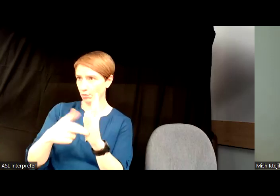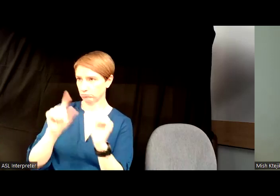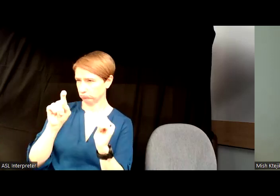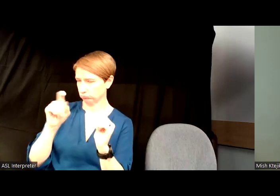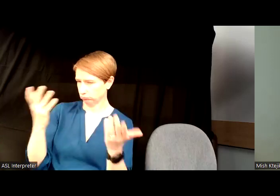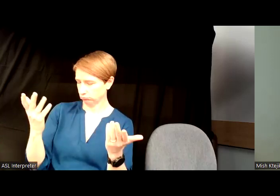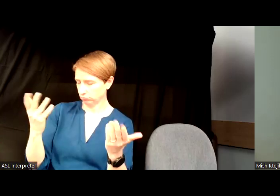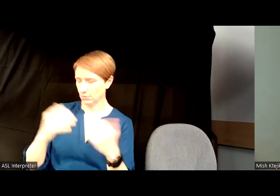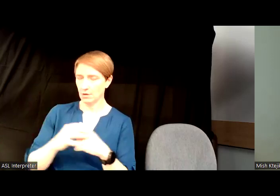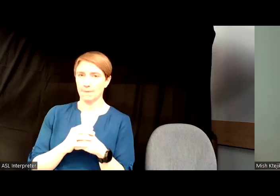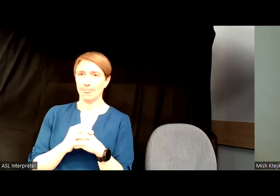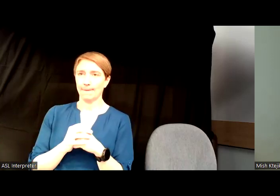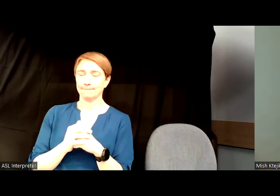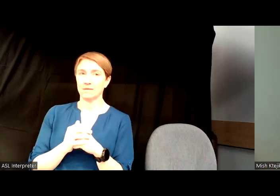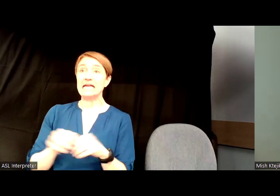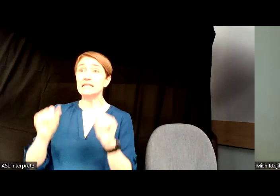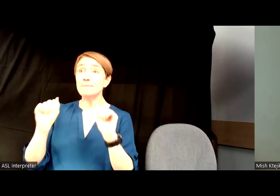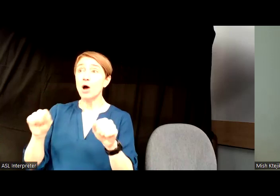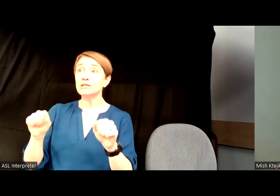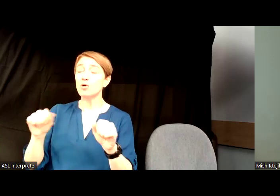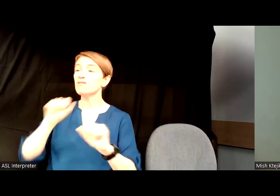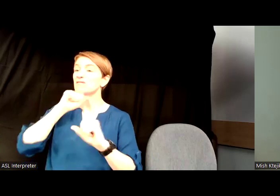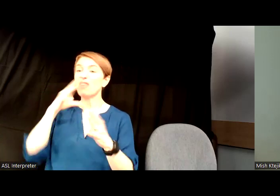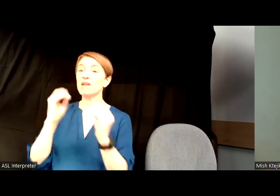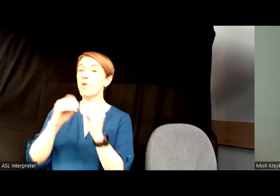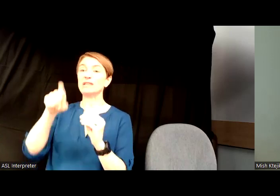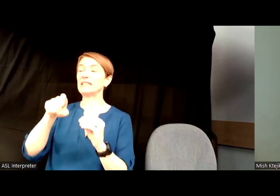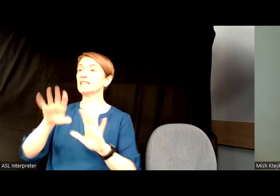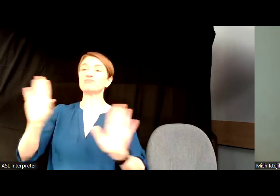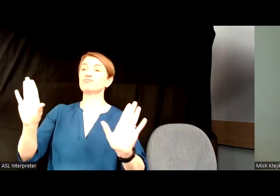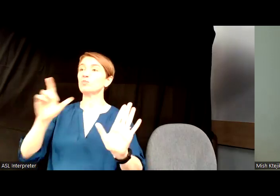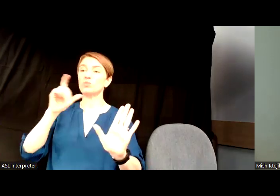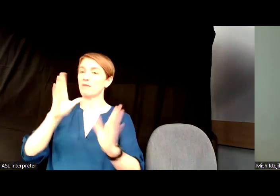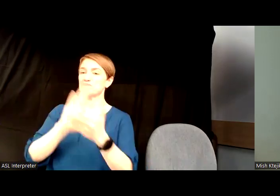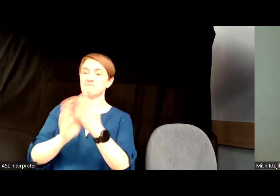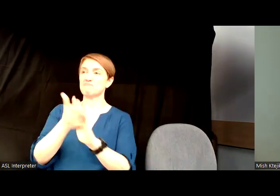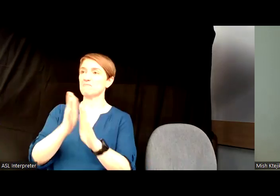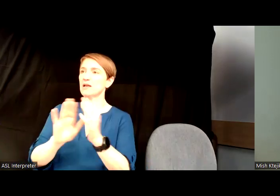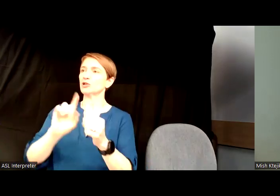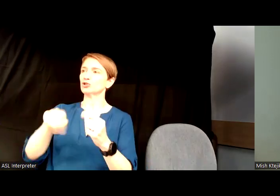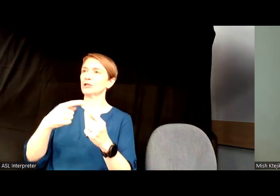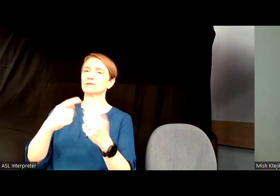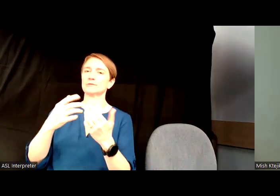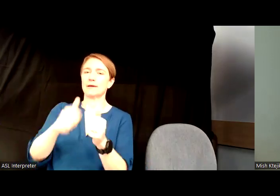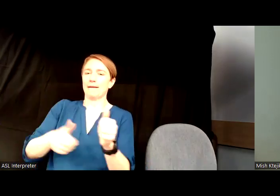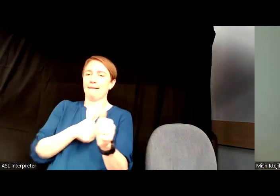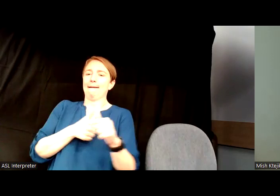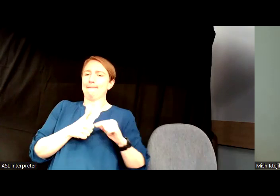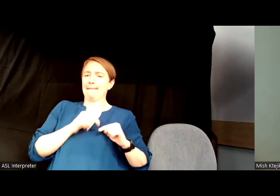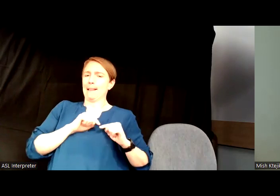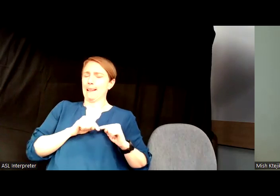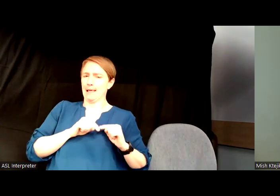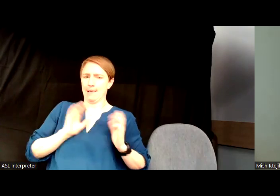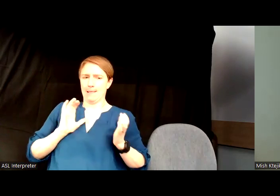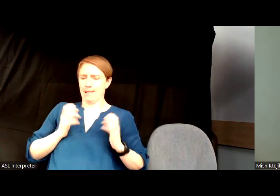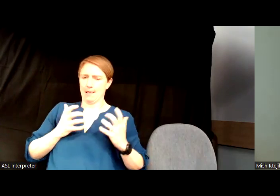possibility that nothing else is needed by the board and just some background steps in terms of matching it up